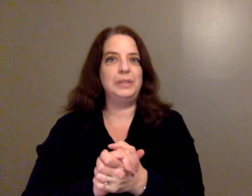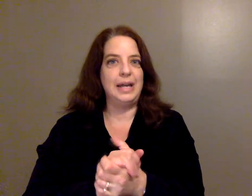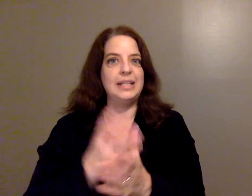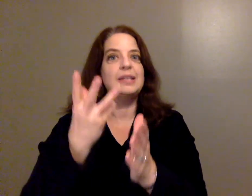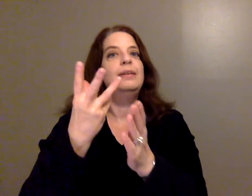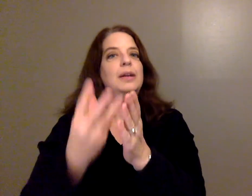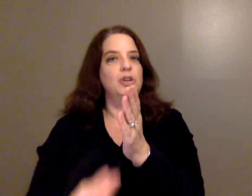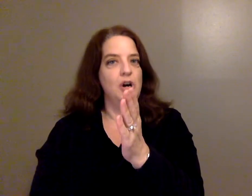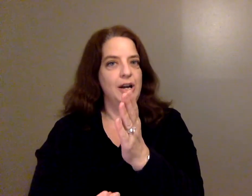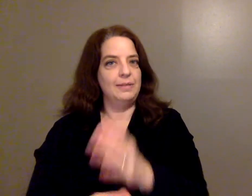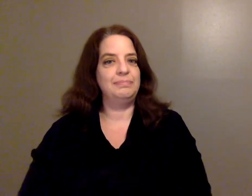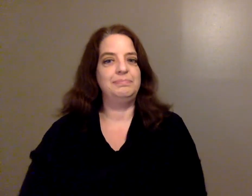polite. Gone.